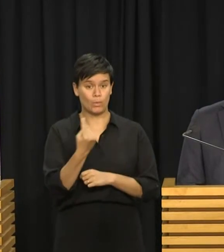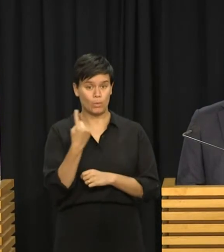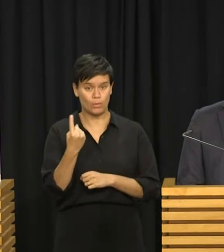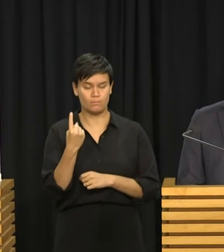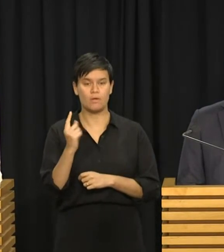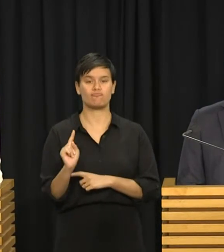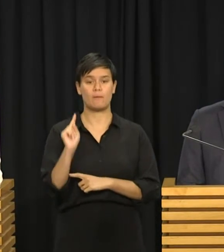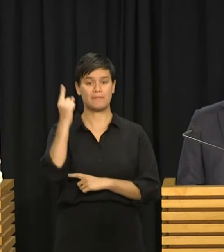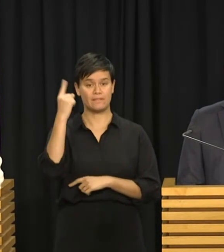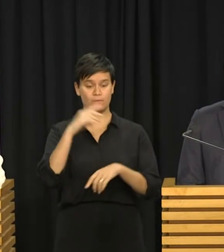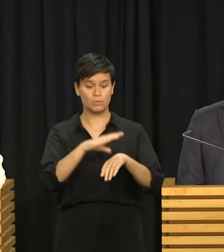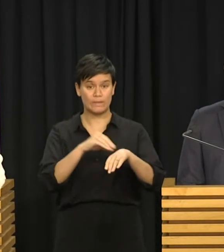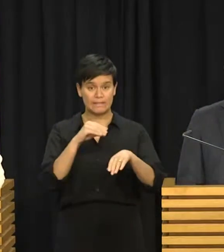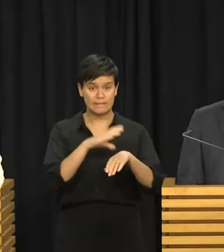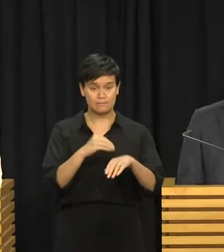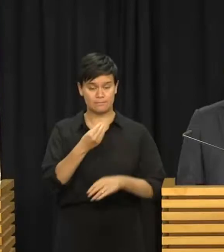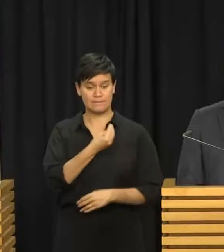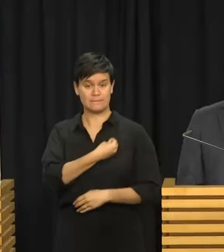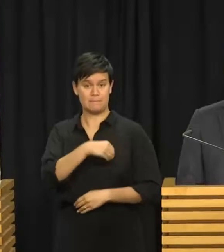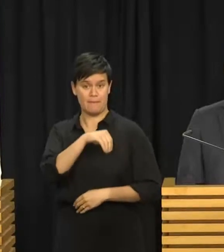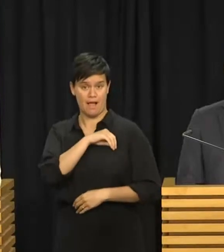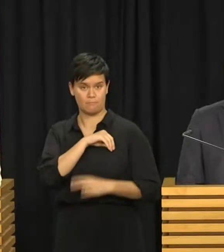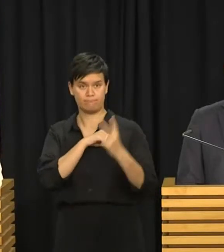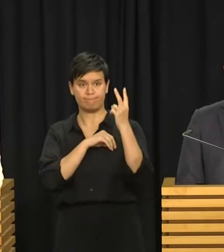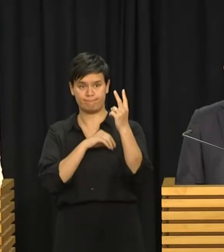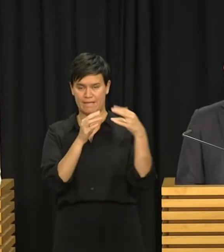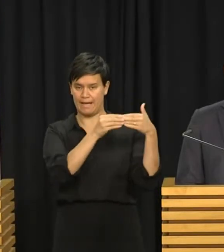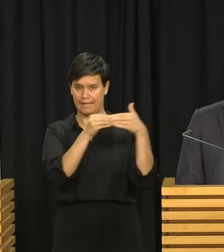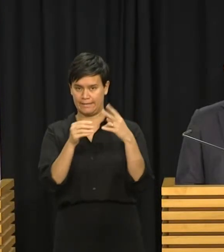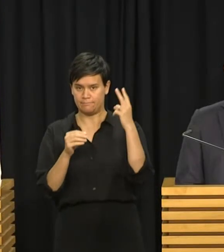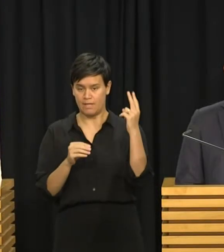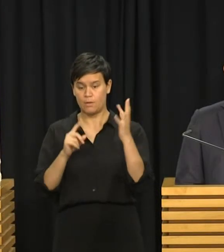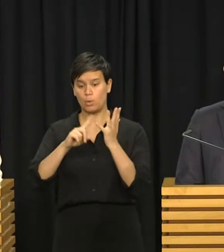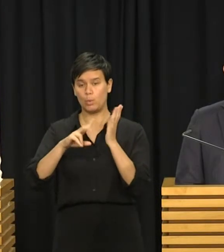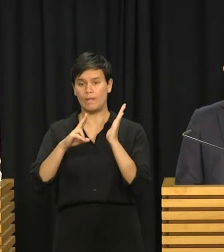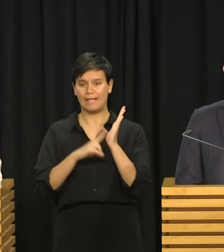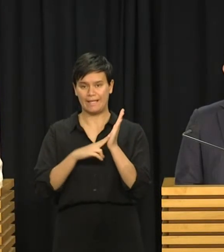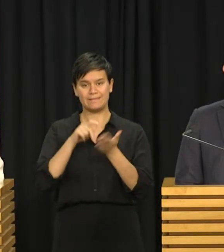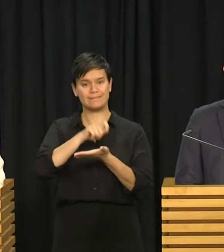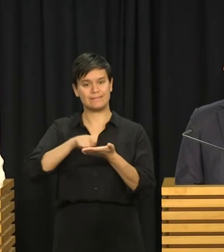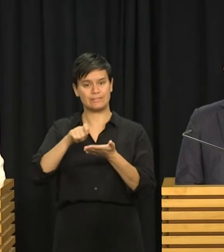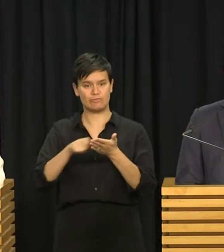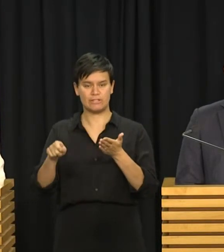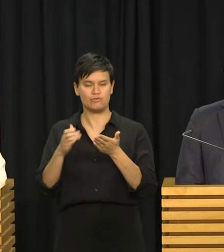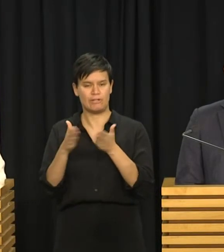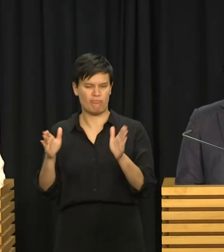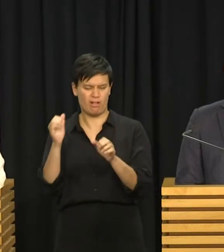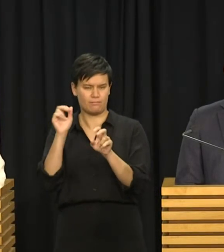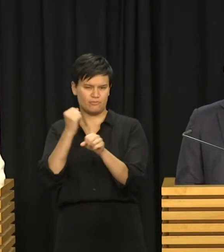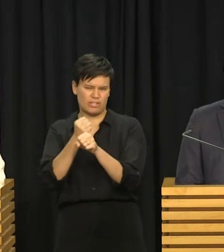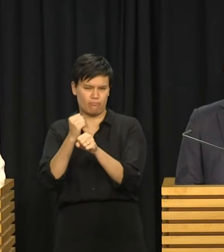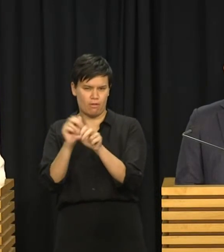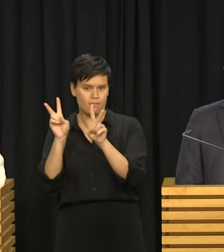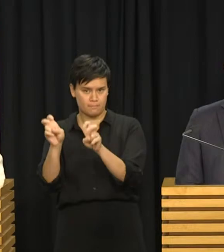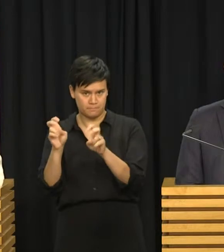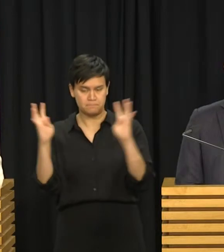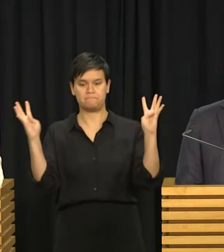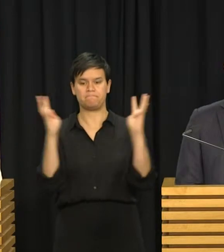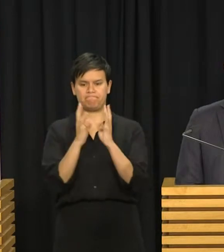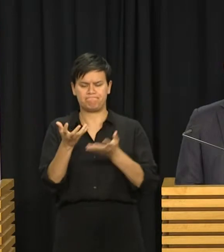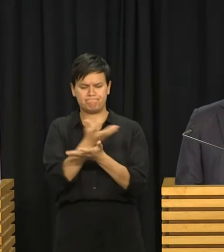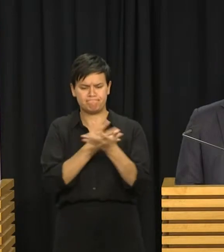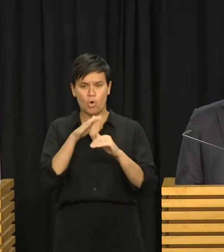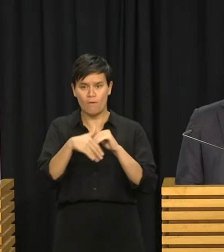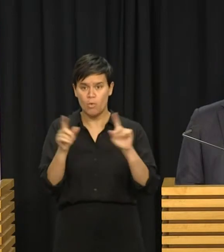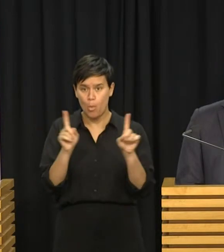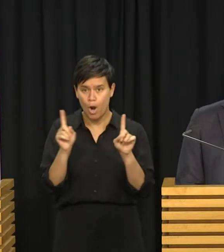of Sweden and Spain with the UN Secretary-General. The focus will be on how to build back better together from COVID